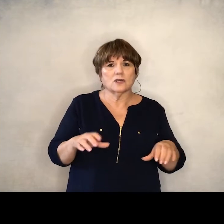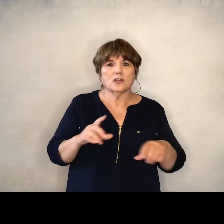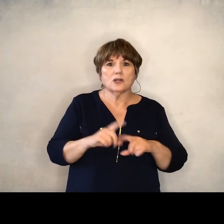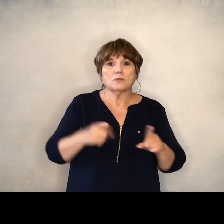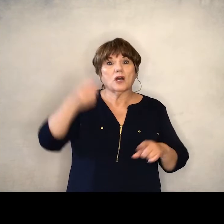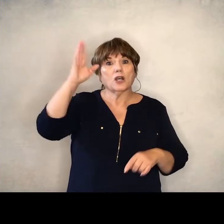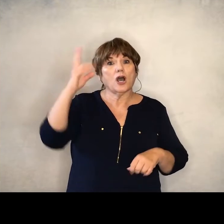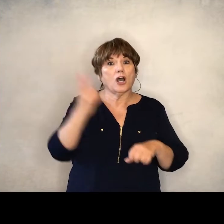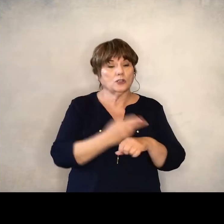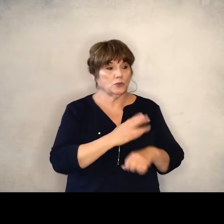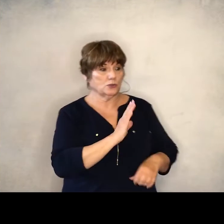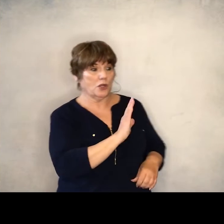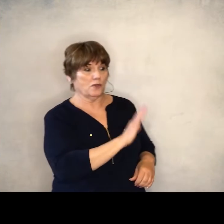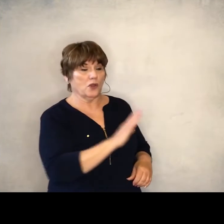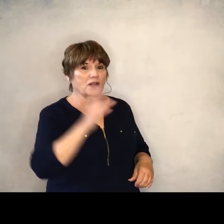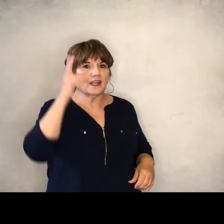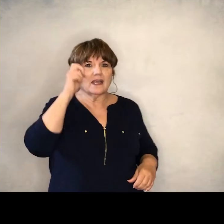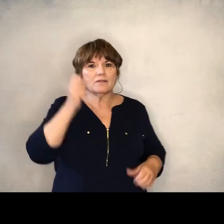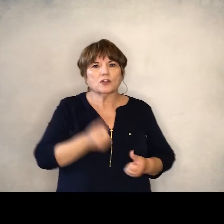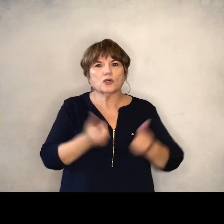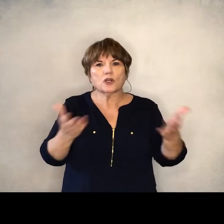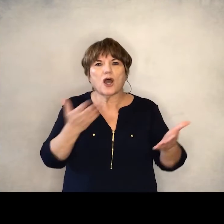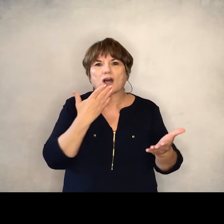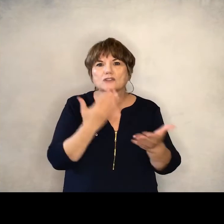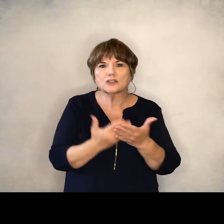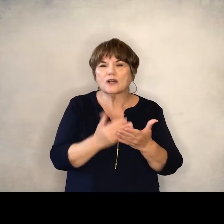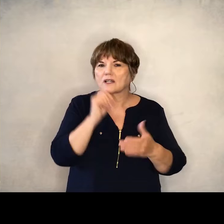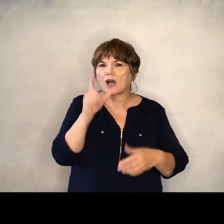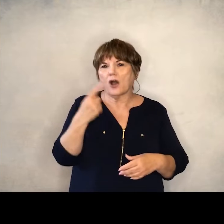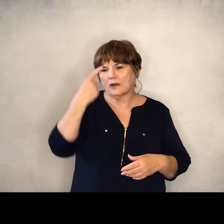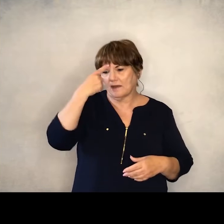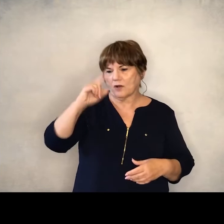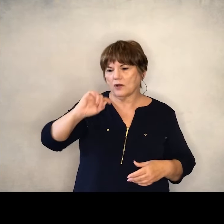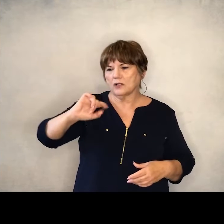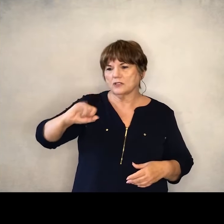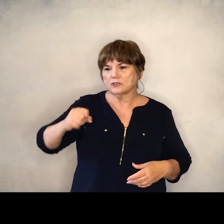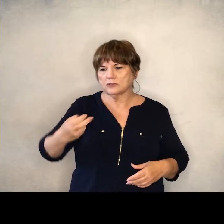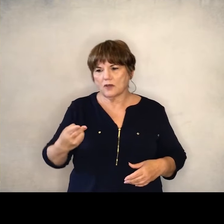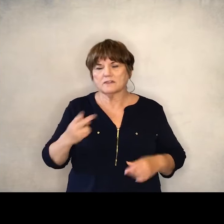evil to produce good, not only for Joseph, but for his whole family.